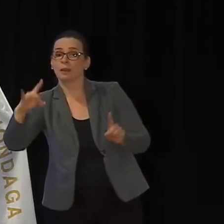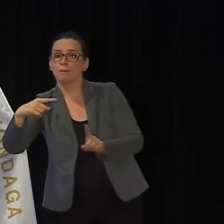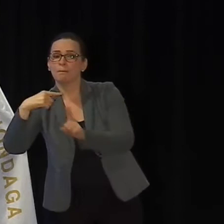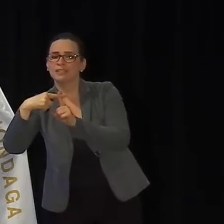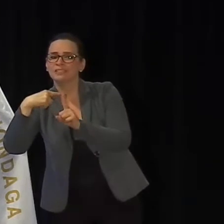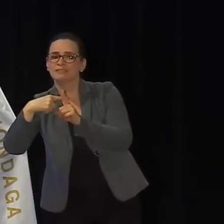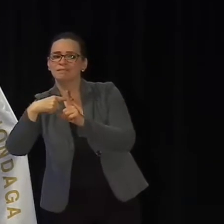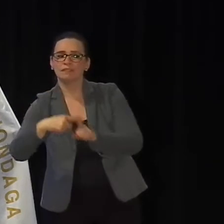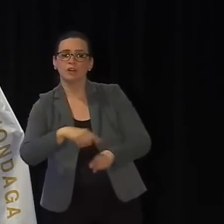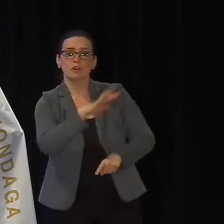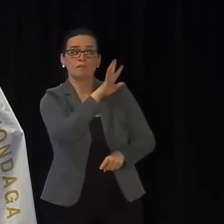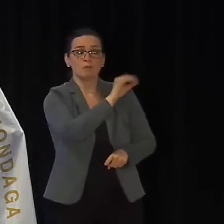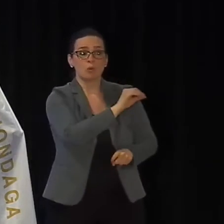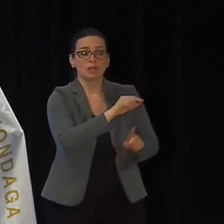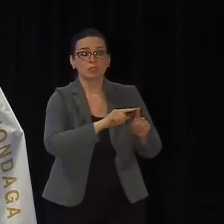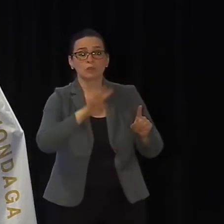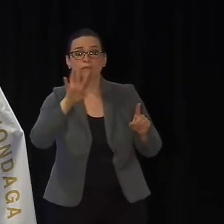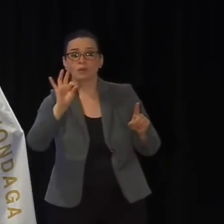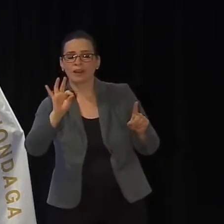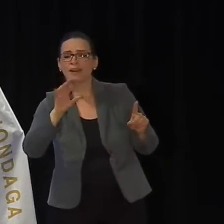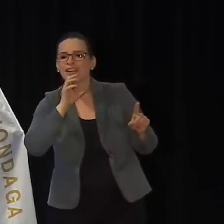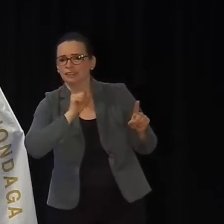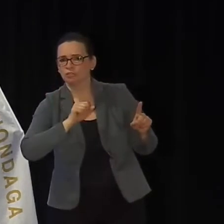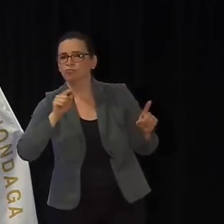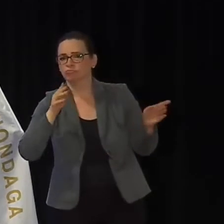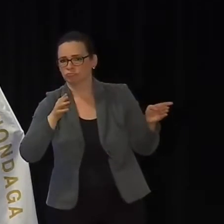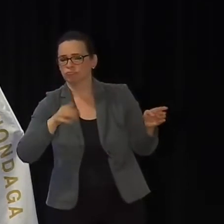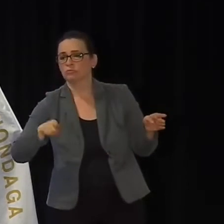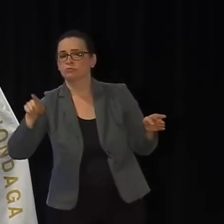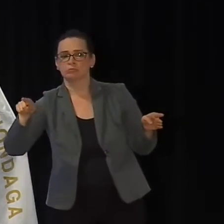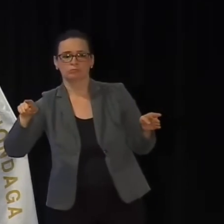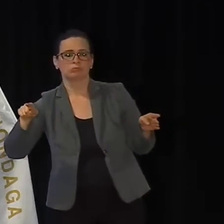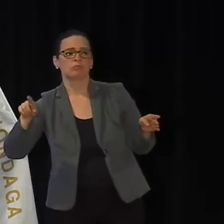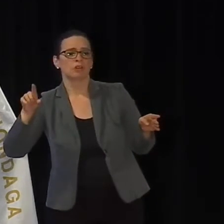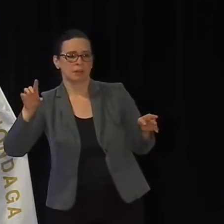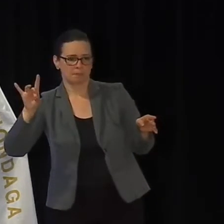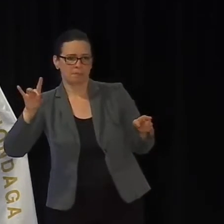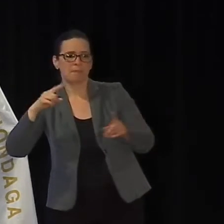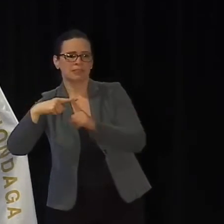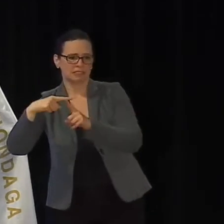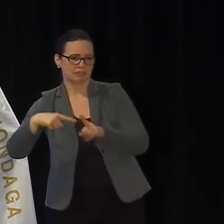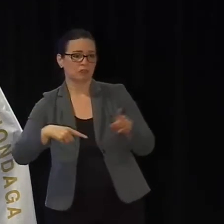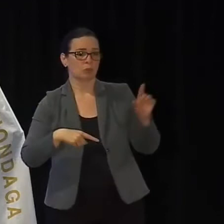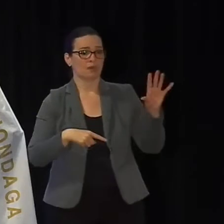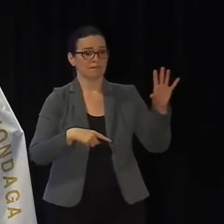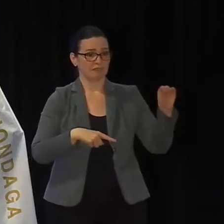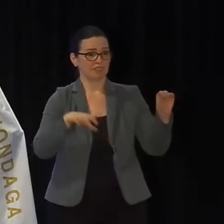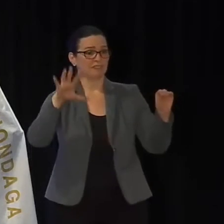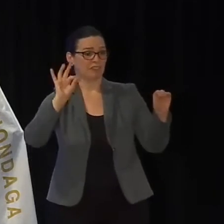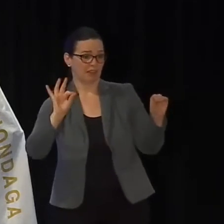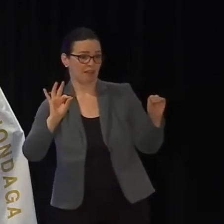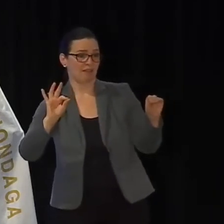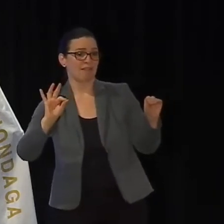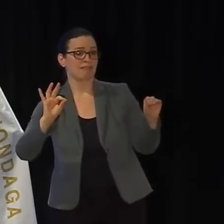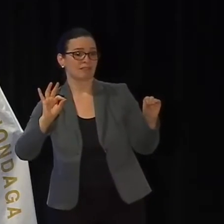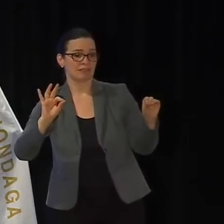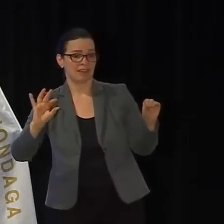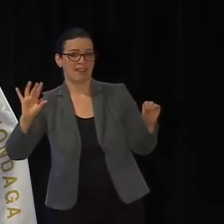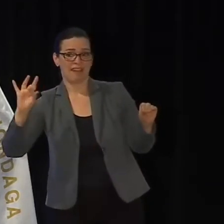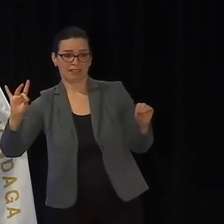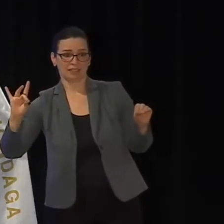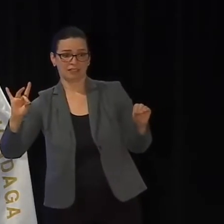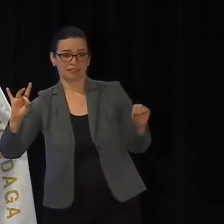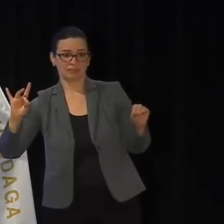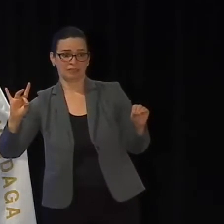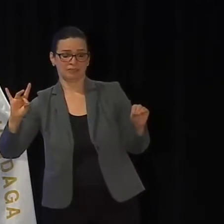had 4, 50 to 59 had 8. That's kind of a higher number for that demographic recently. And then